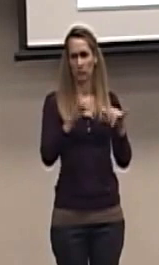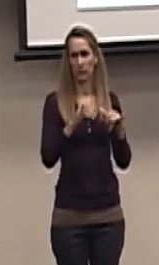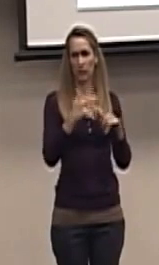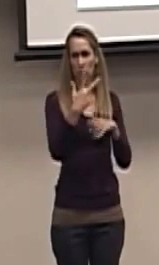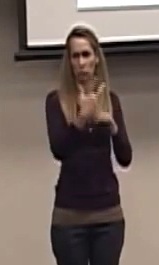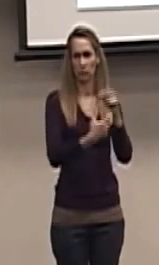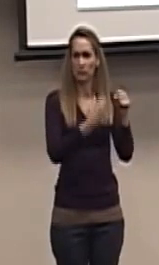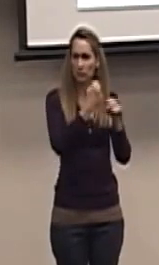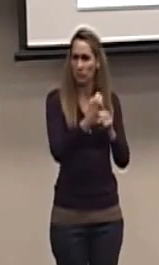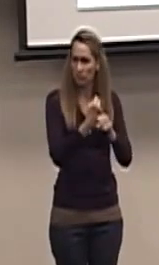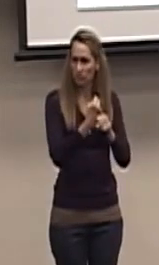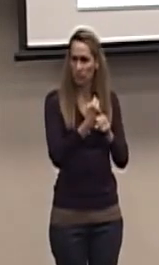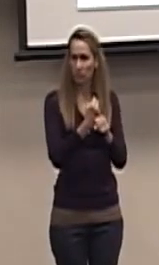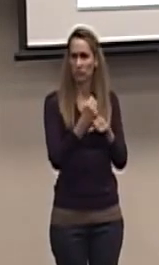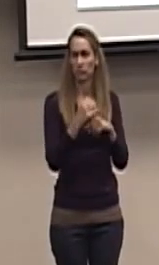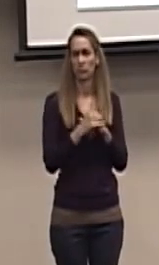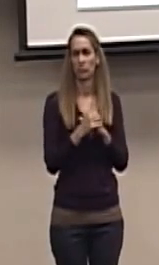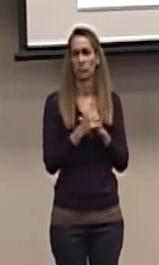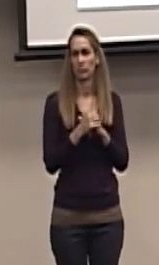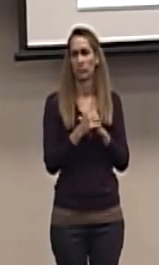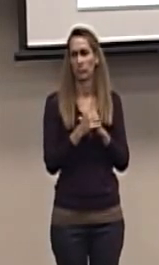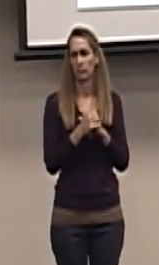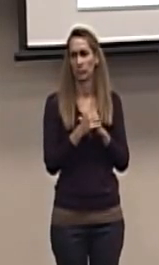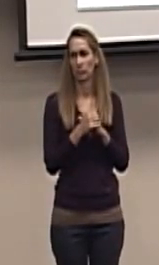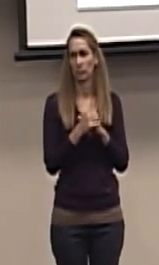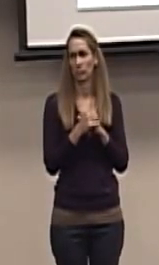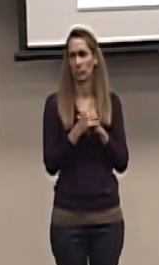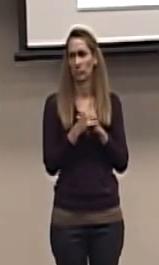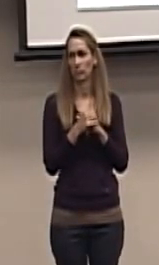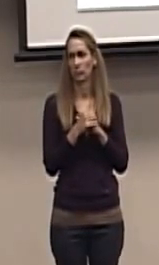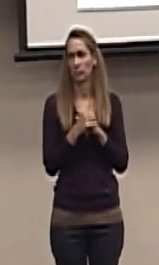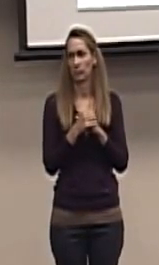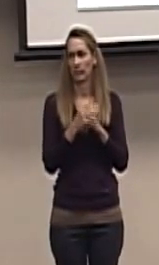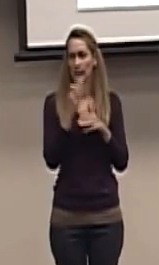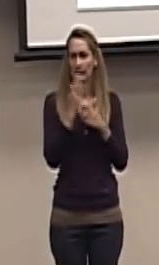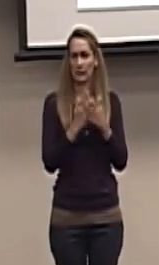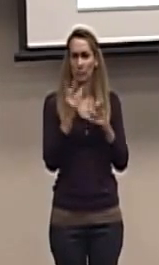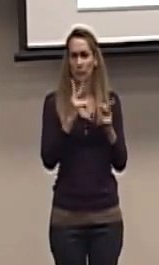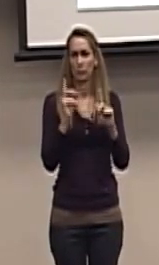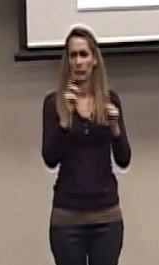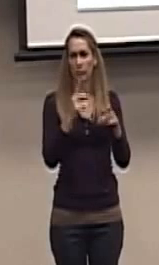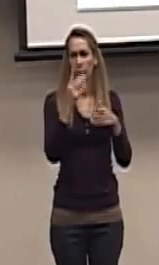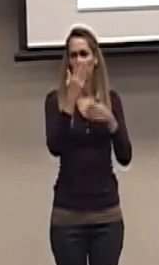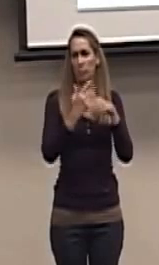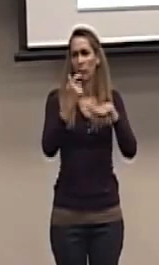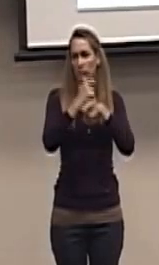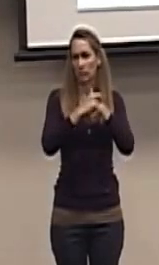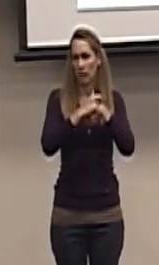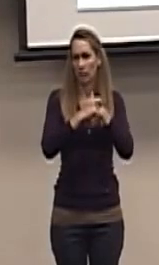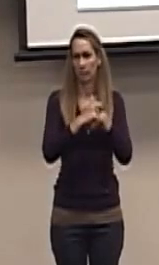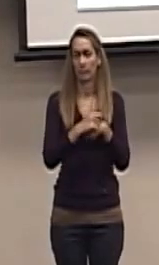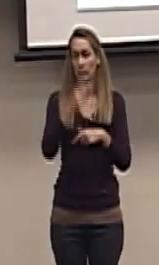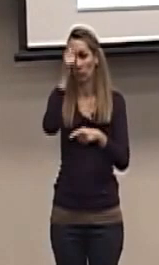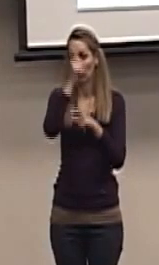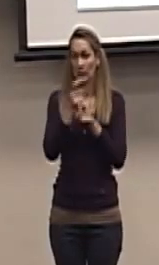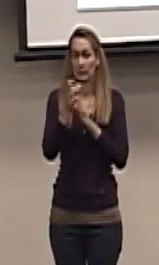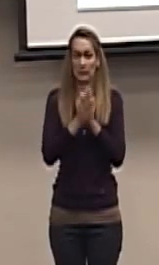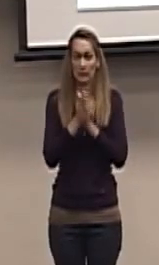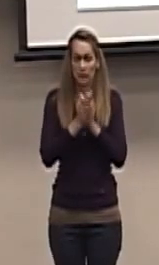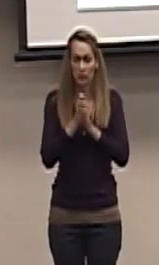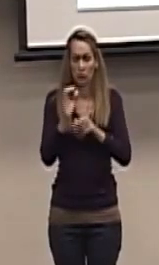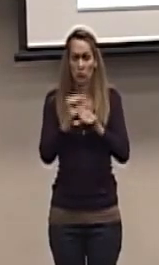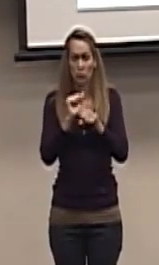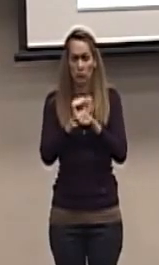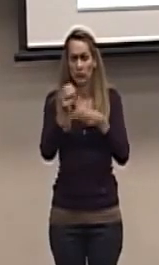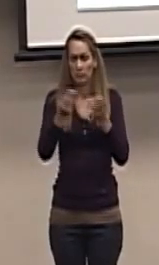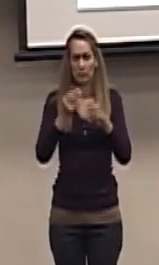who come in the evening as a part-timers. There are brethren who are zealous to enter into the ministry